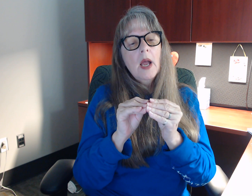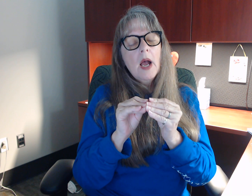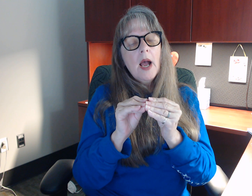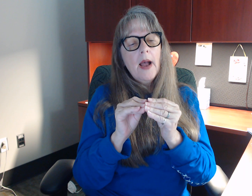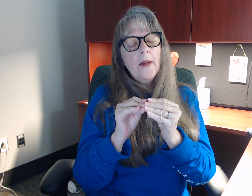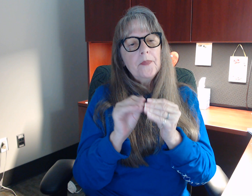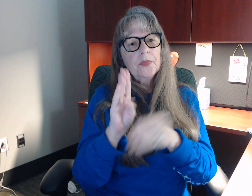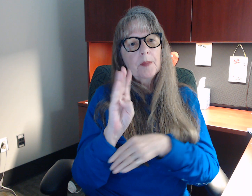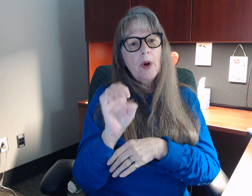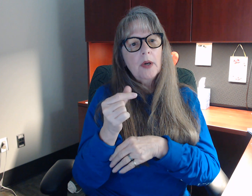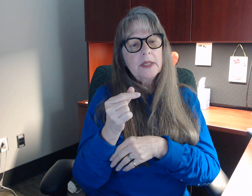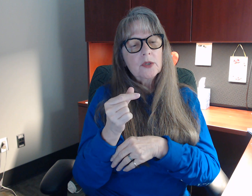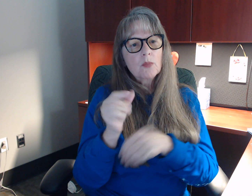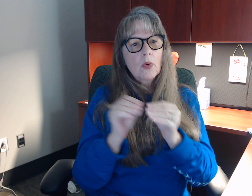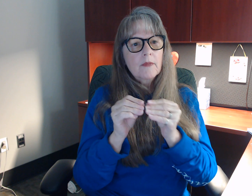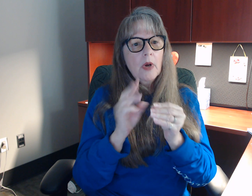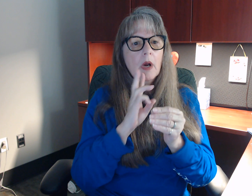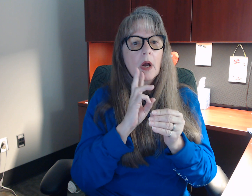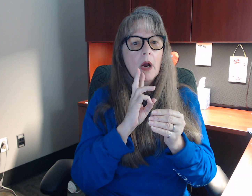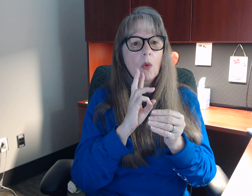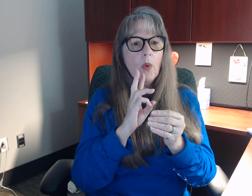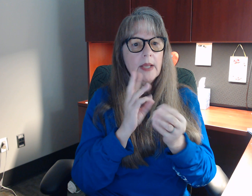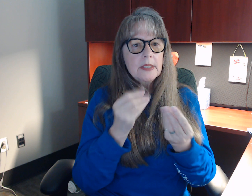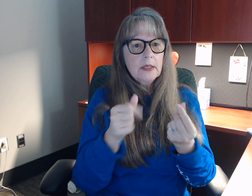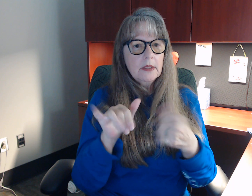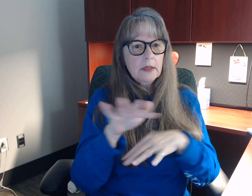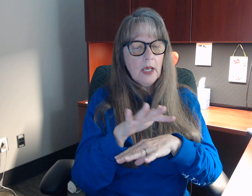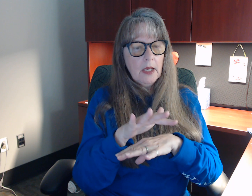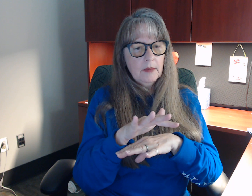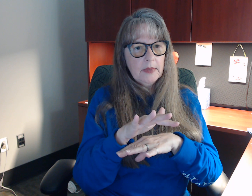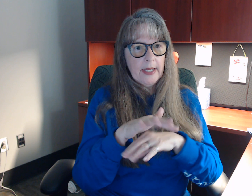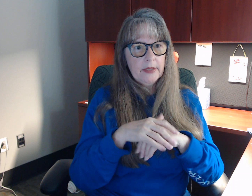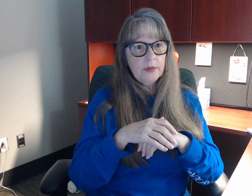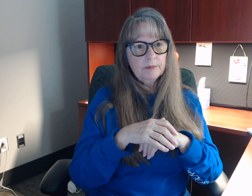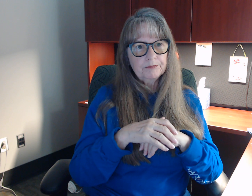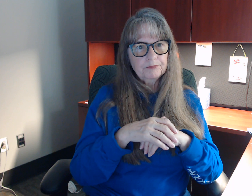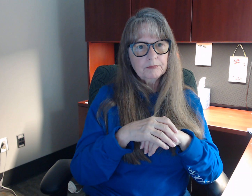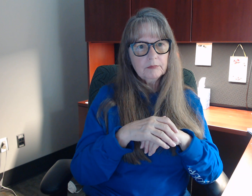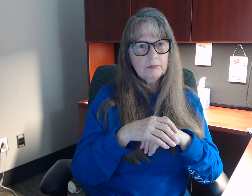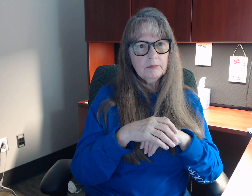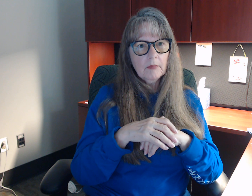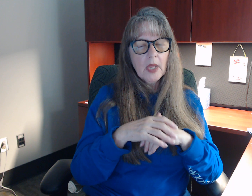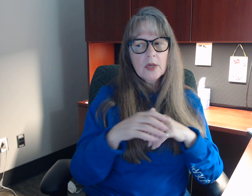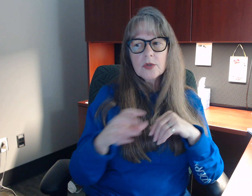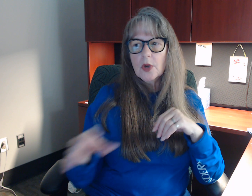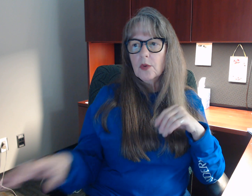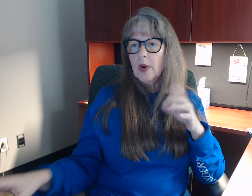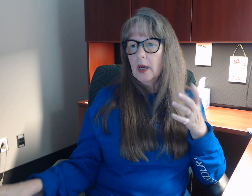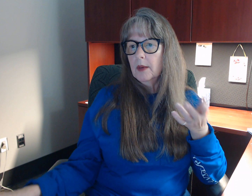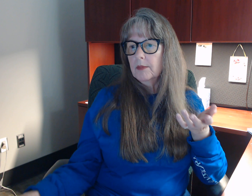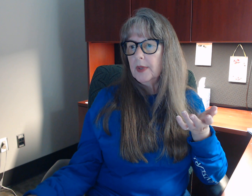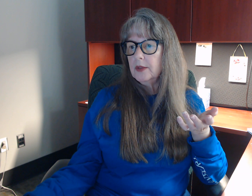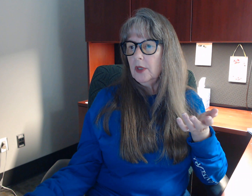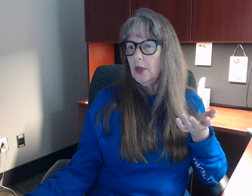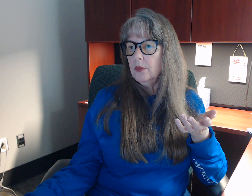The bog is more of a wet land. So, but you know,